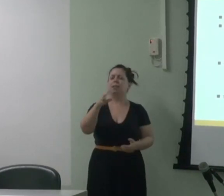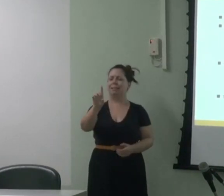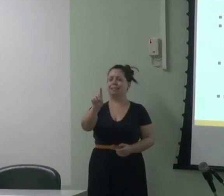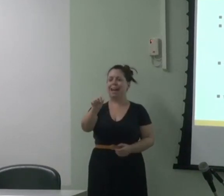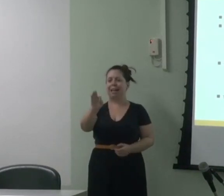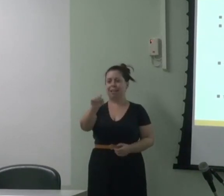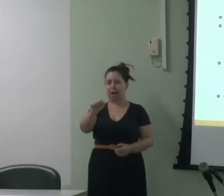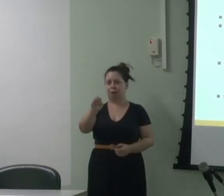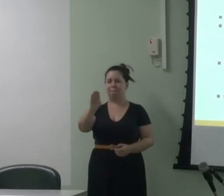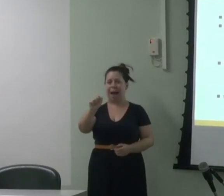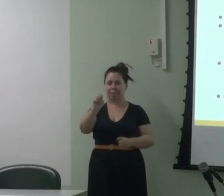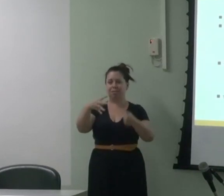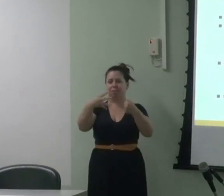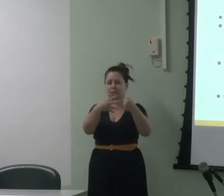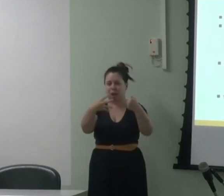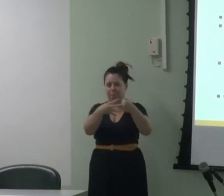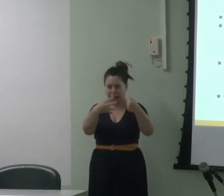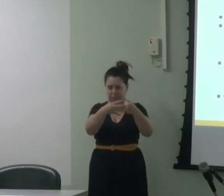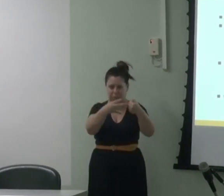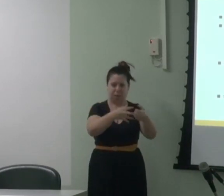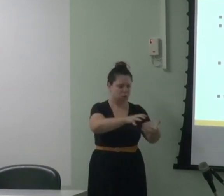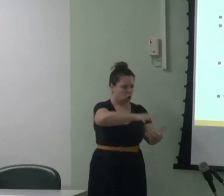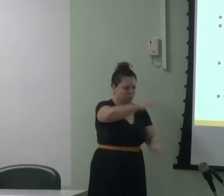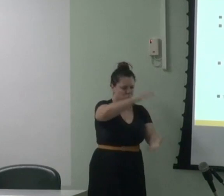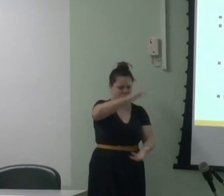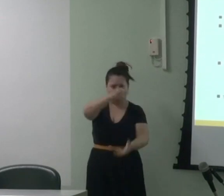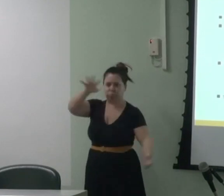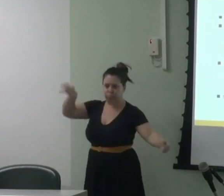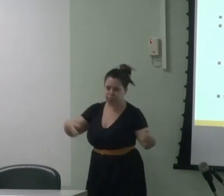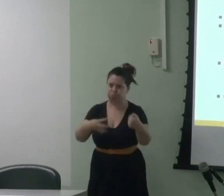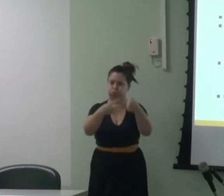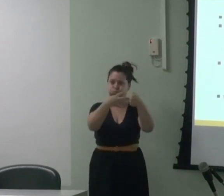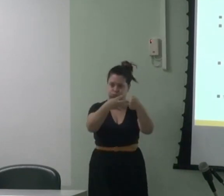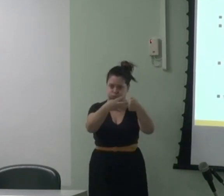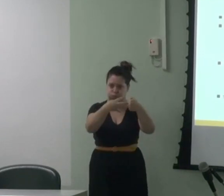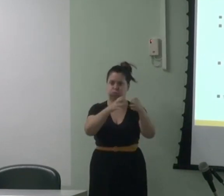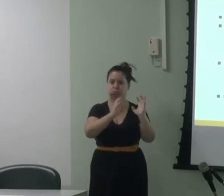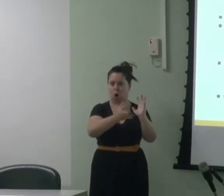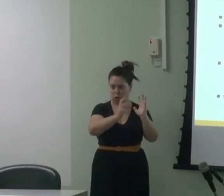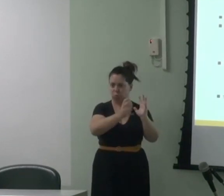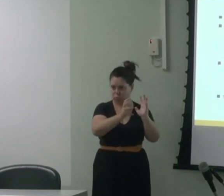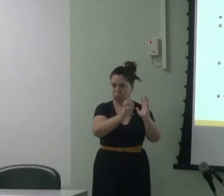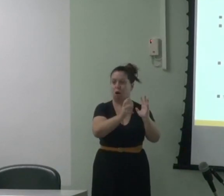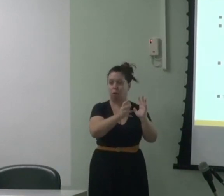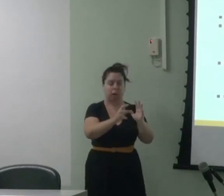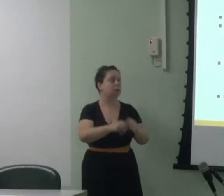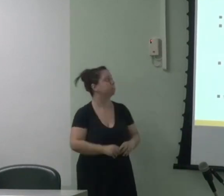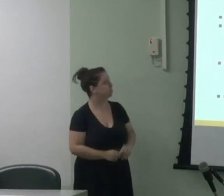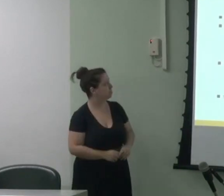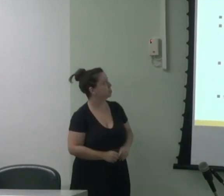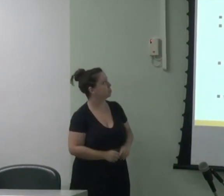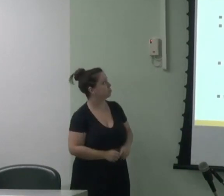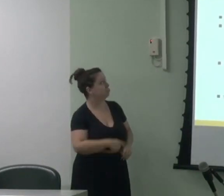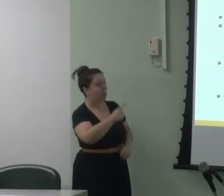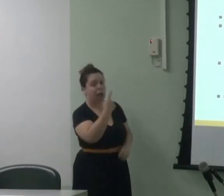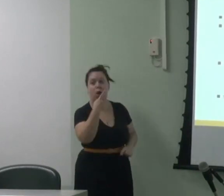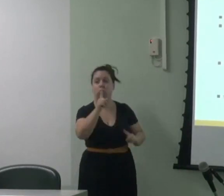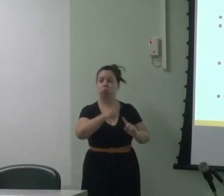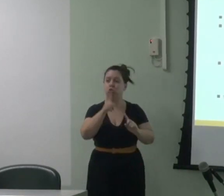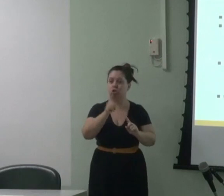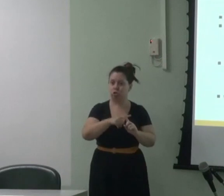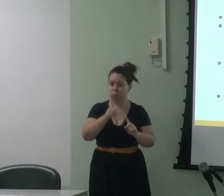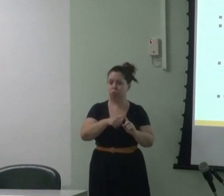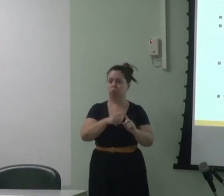simply lists of word forms or lemmas which are assigned some type of